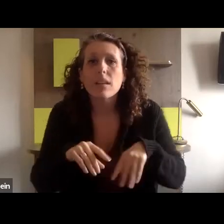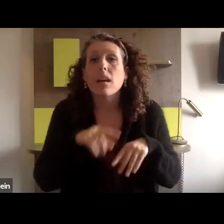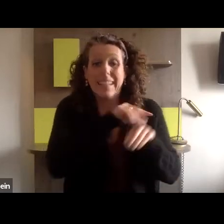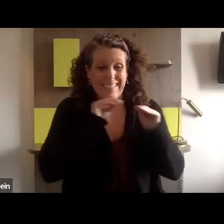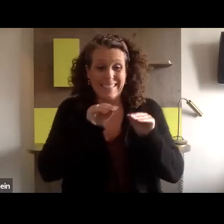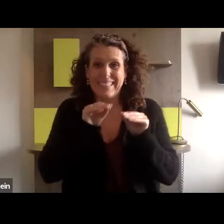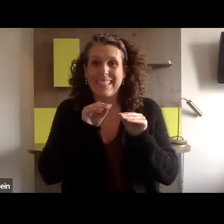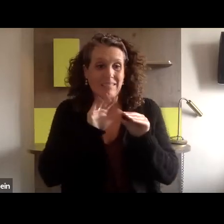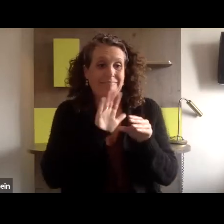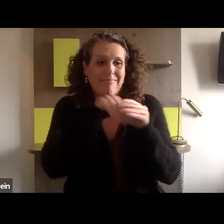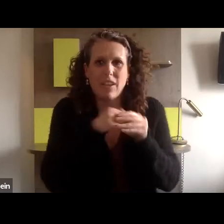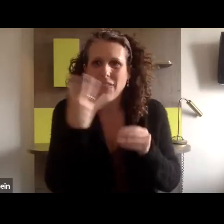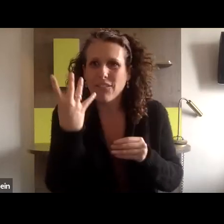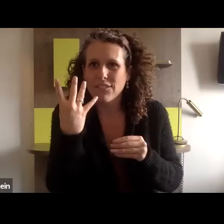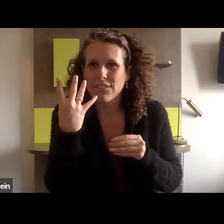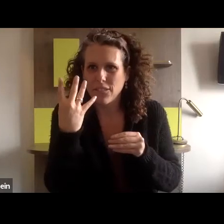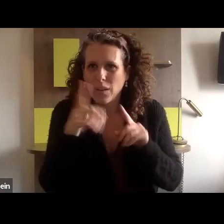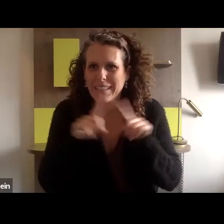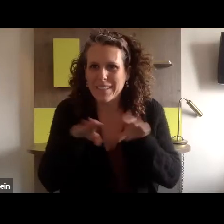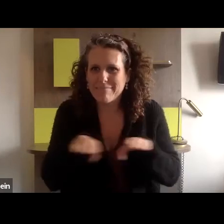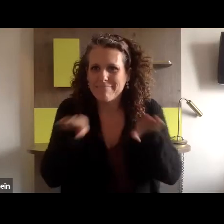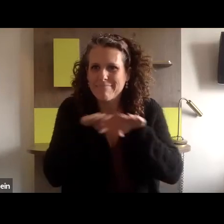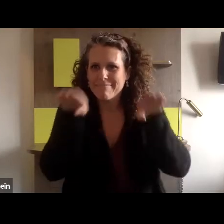courses. Each course